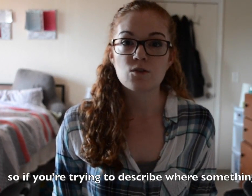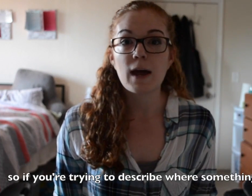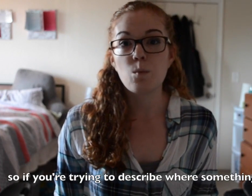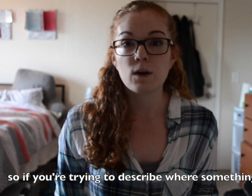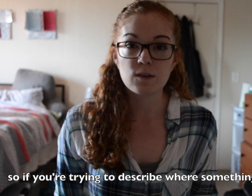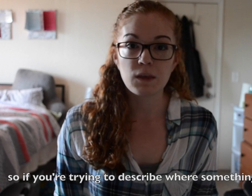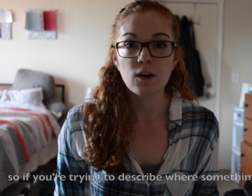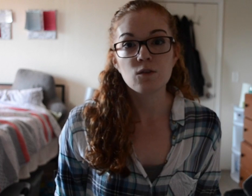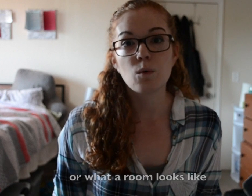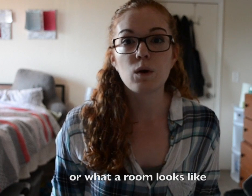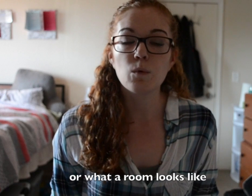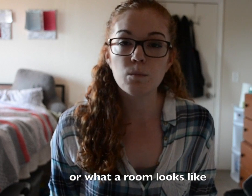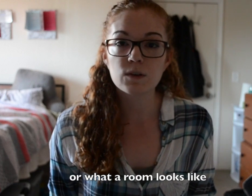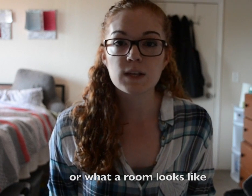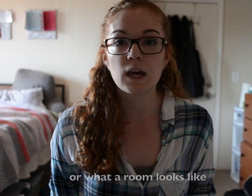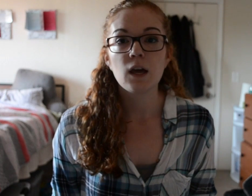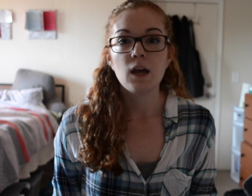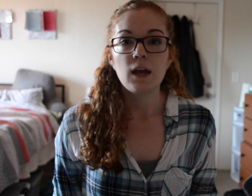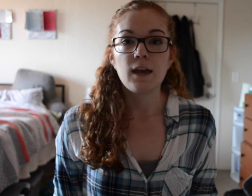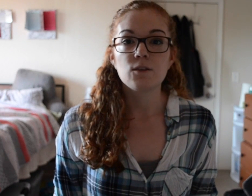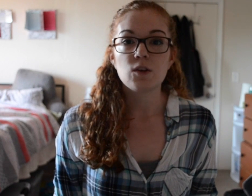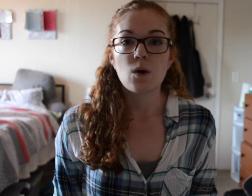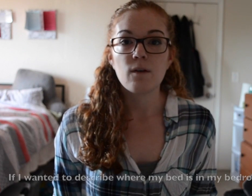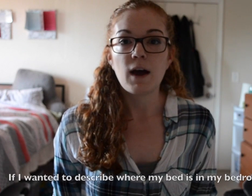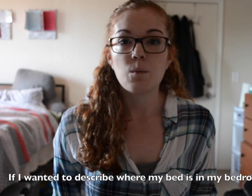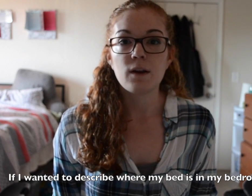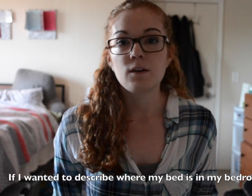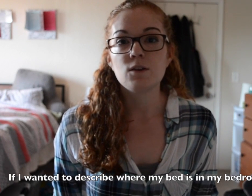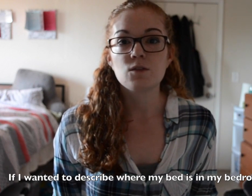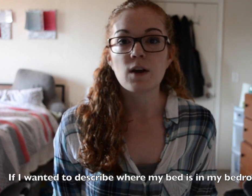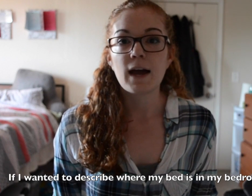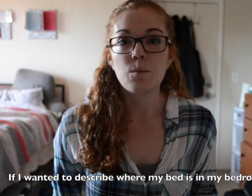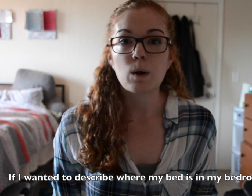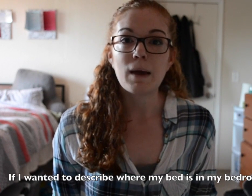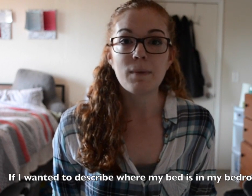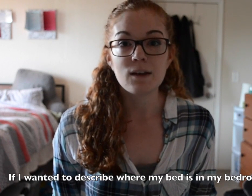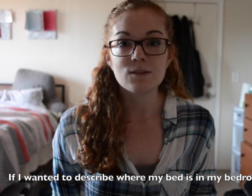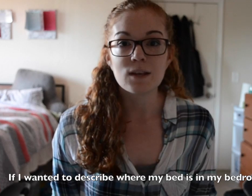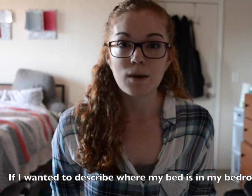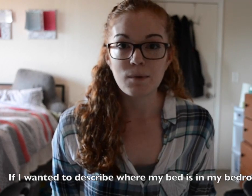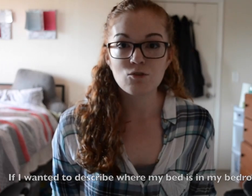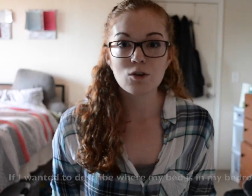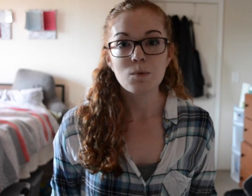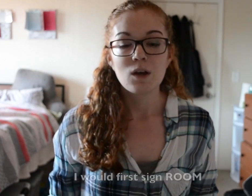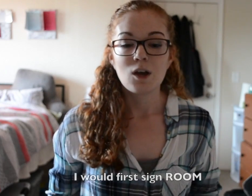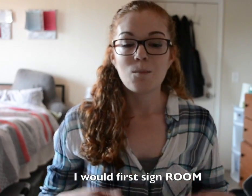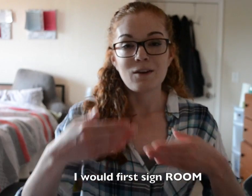describe where something is or what a room looks like, so if I wanted to describe where my bed is in my bedroom, I'd